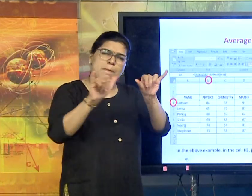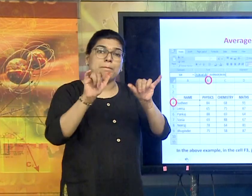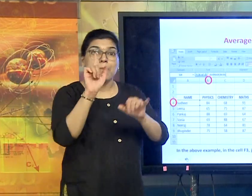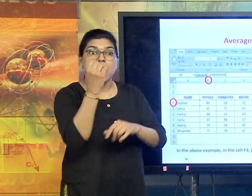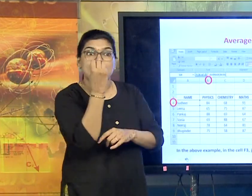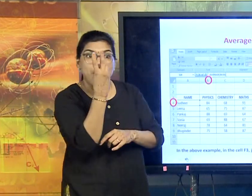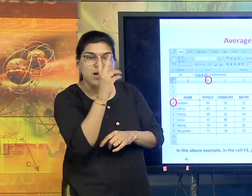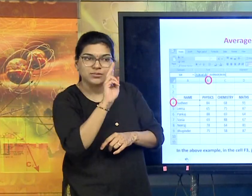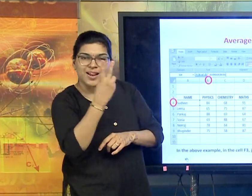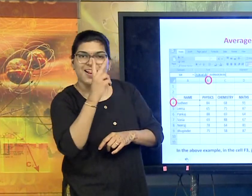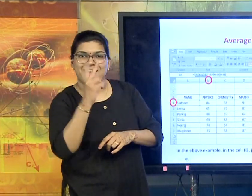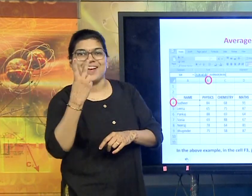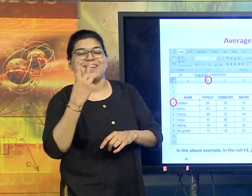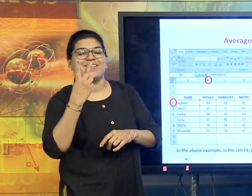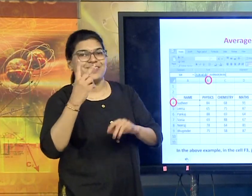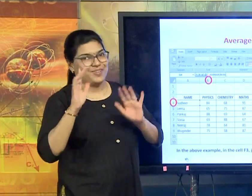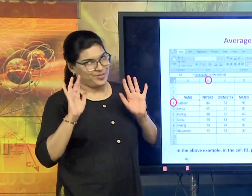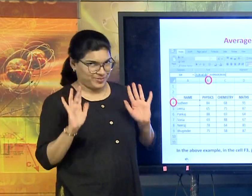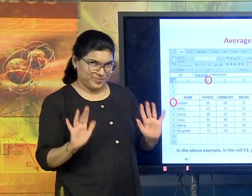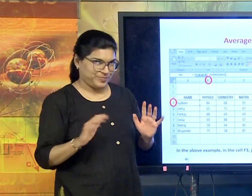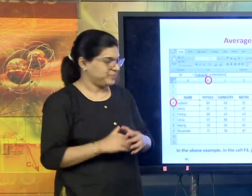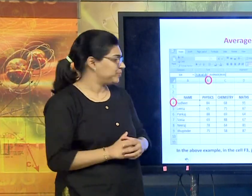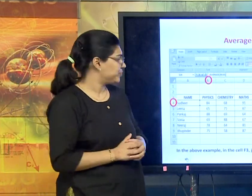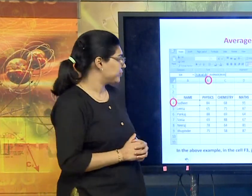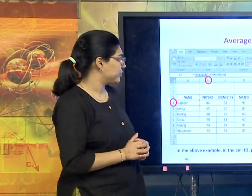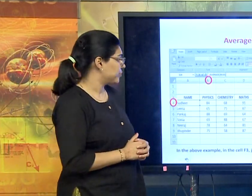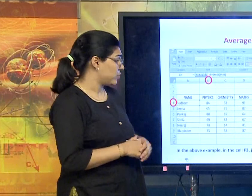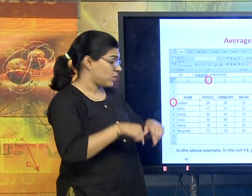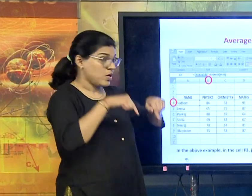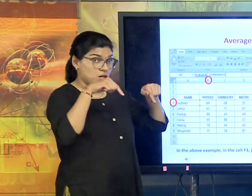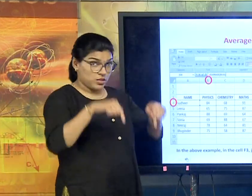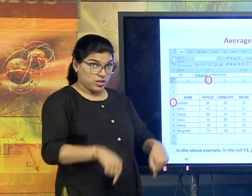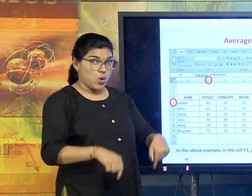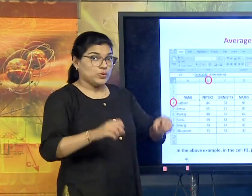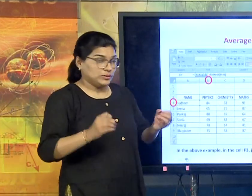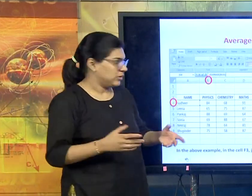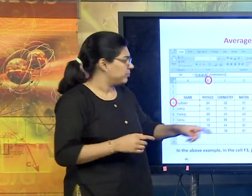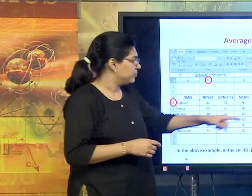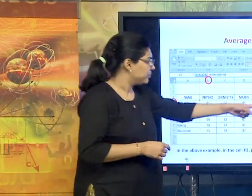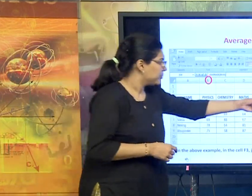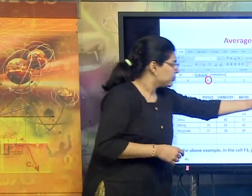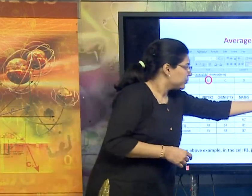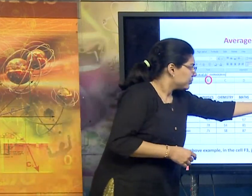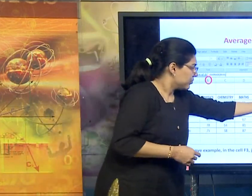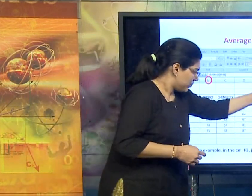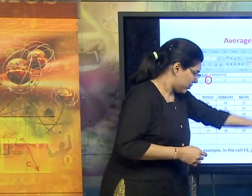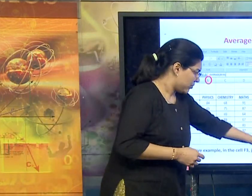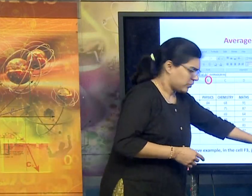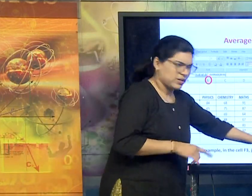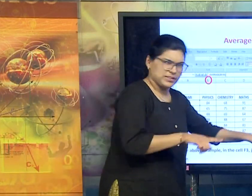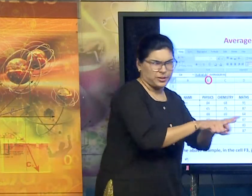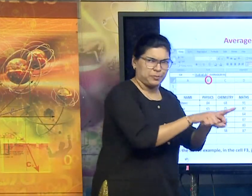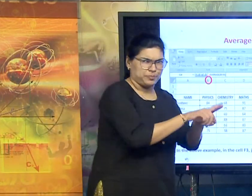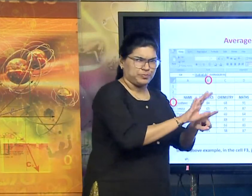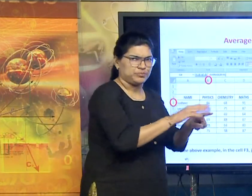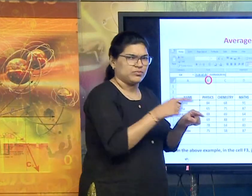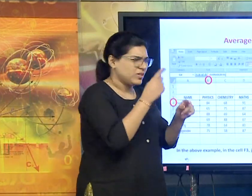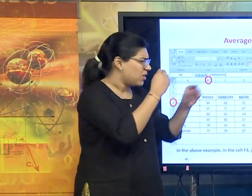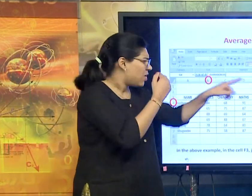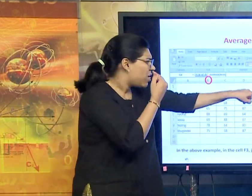We have to be careful that bracket and equal to sign is must everywhere. So here the formula is shown